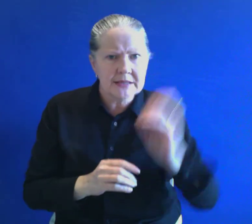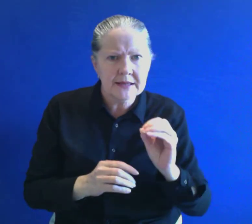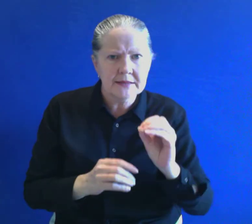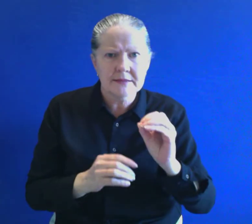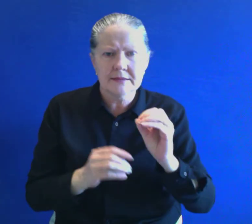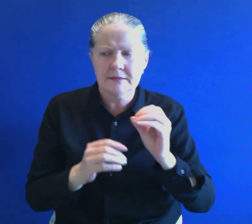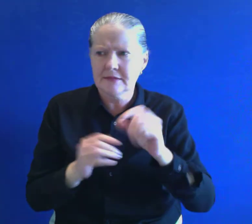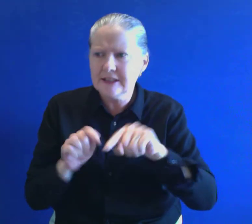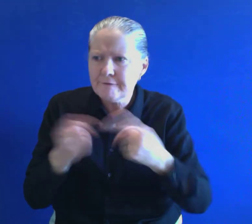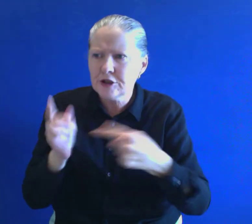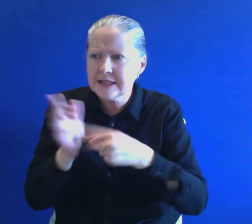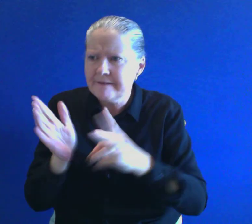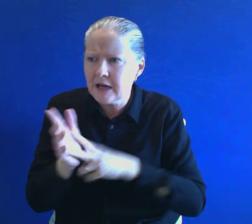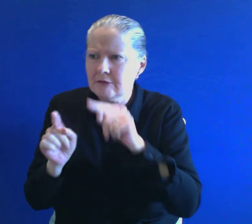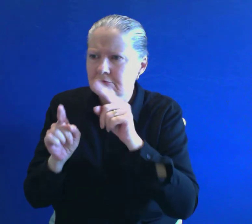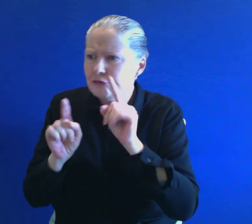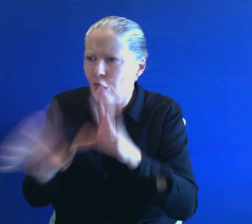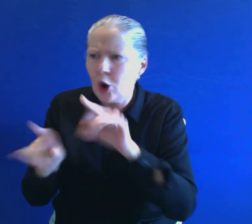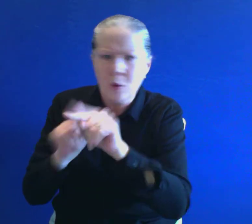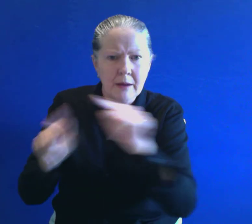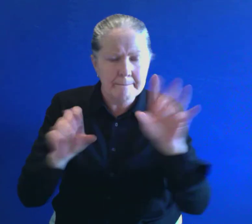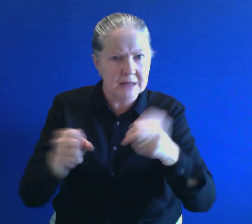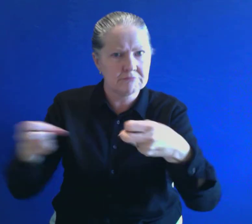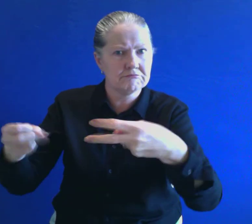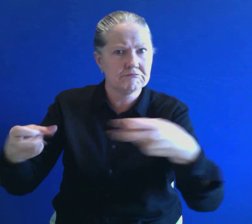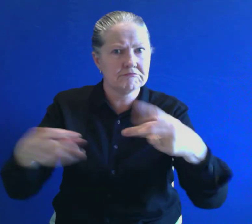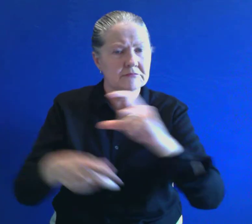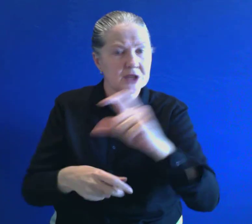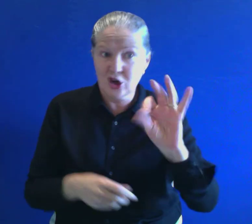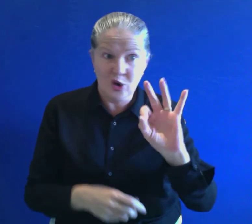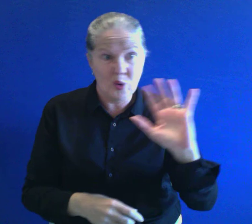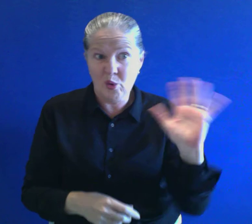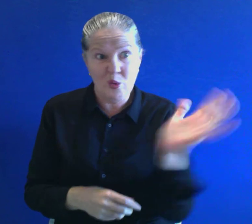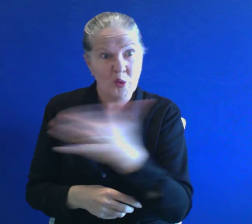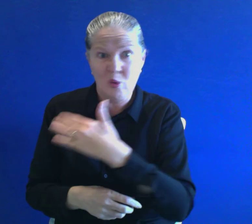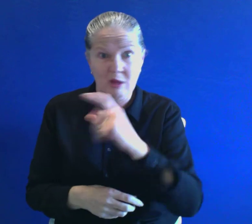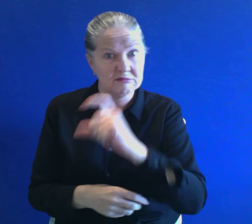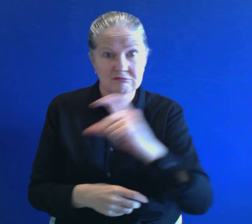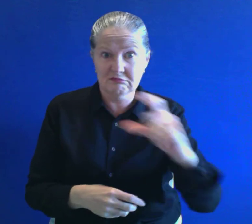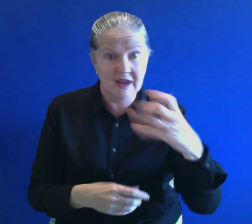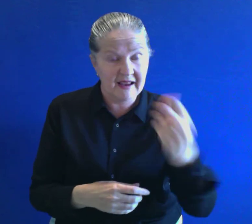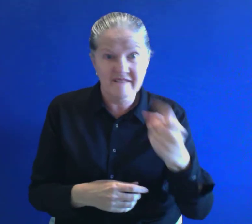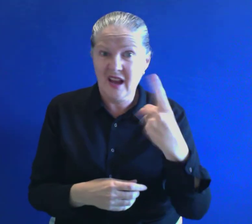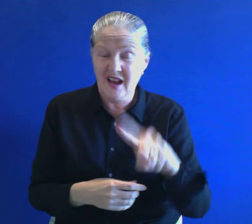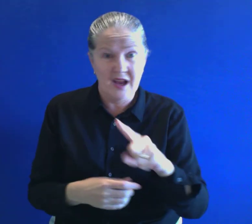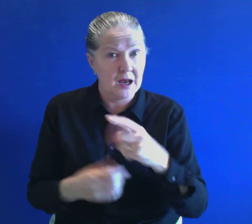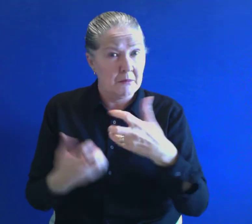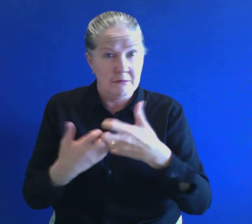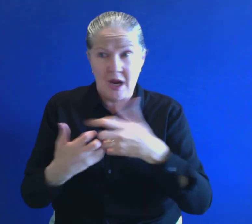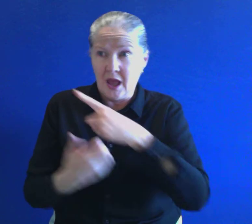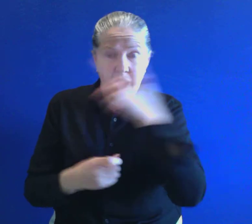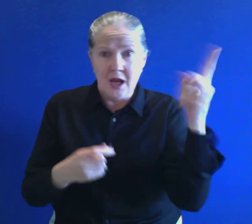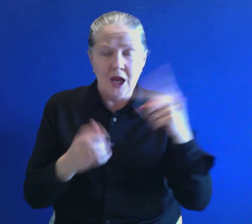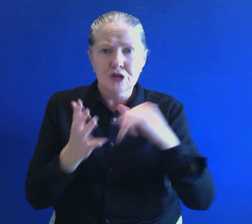shows that must be closed captioned so not all shows are captioned and a lot of streaming services also don't caption television shows